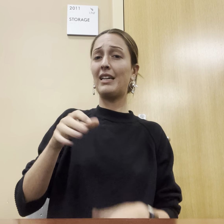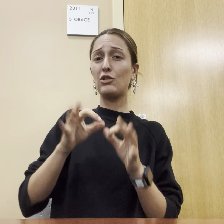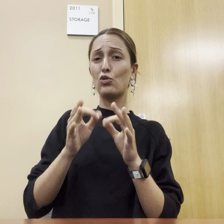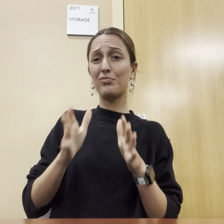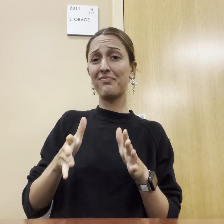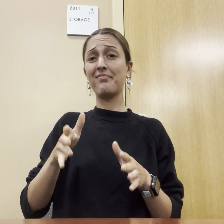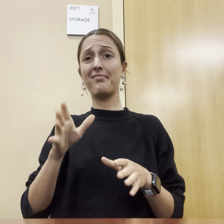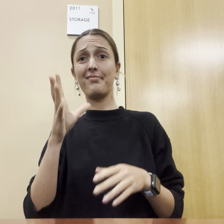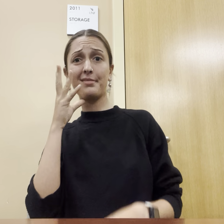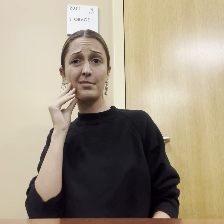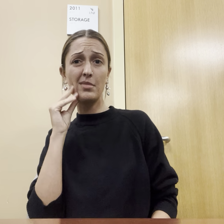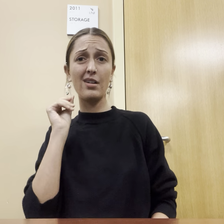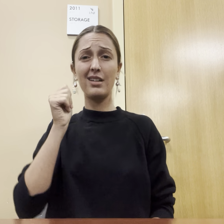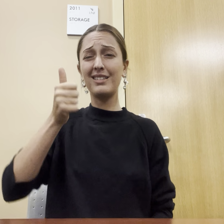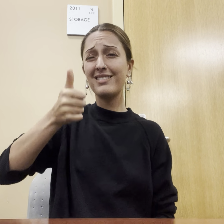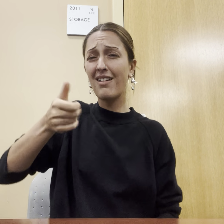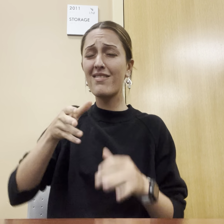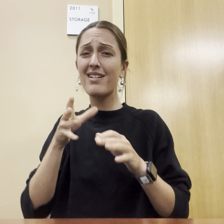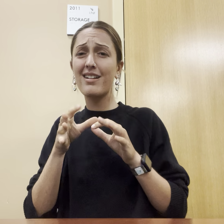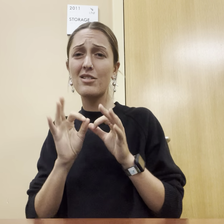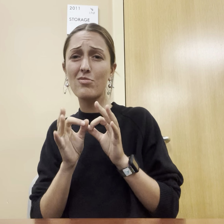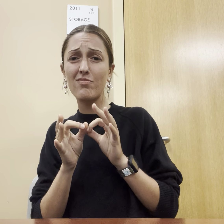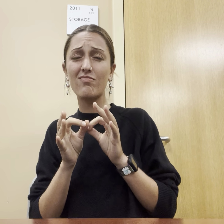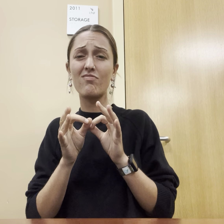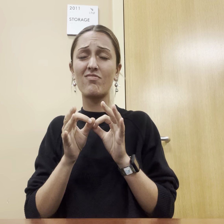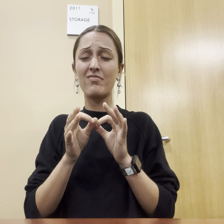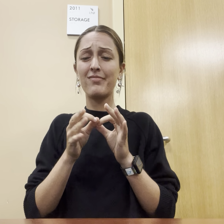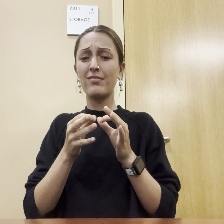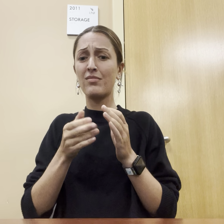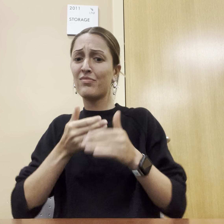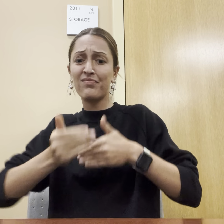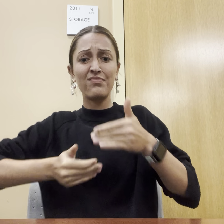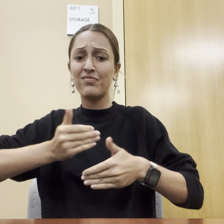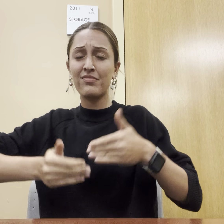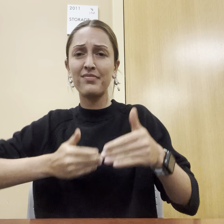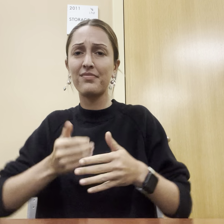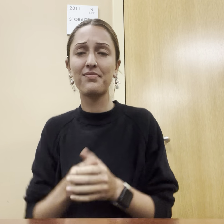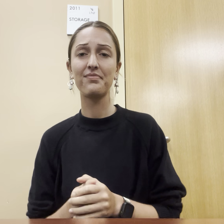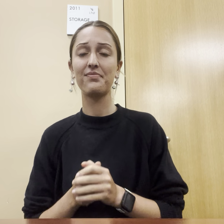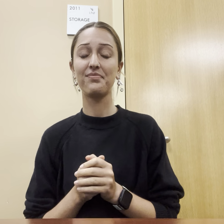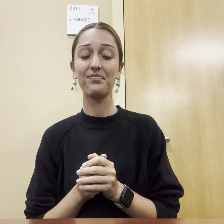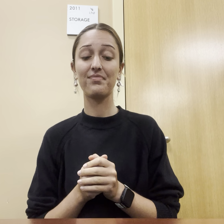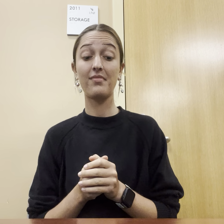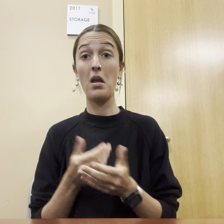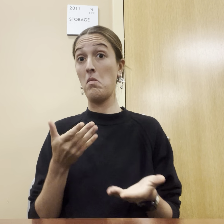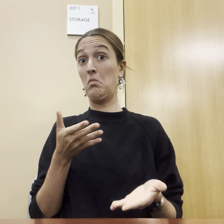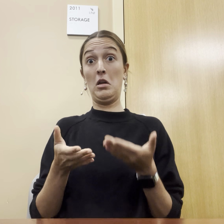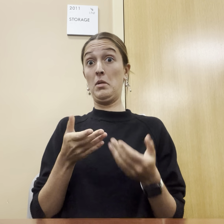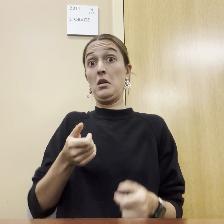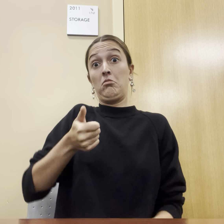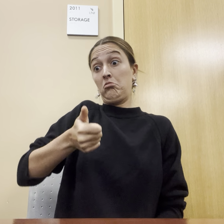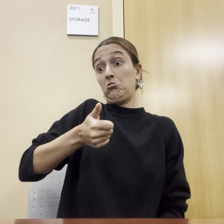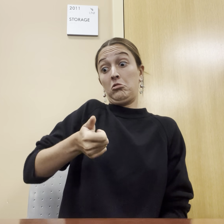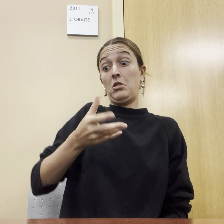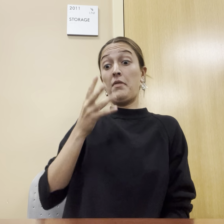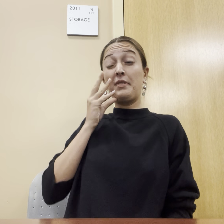also be based on your experiences, your traumas, just your boundaries in general. Maybe you just don't want to do home health because you don't like to go into